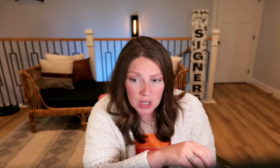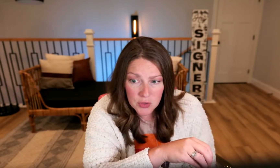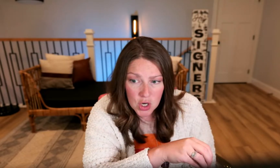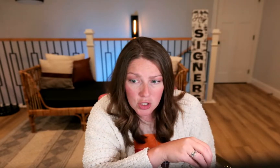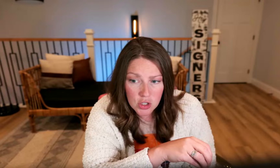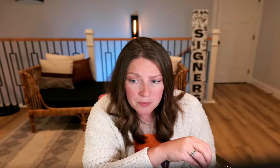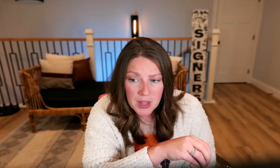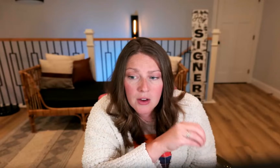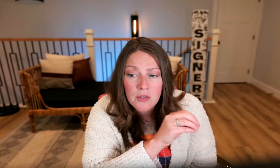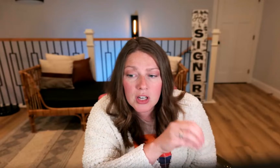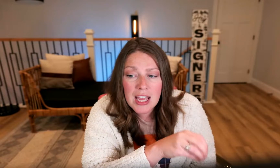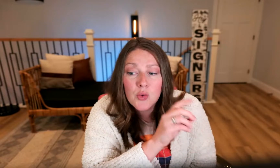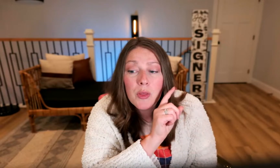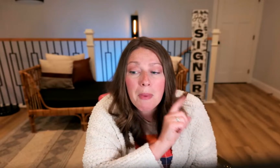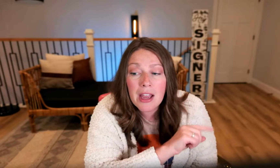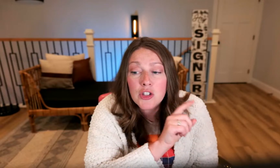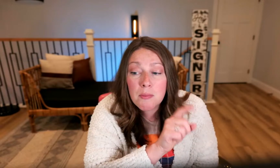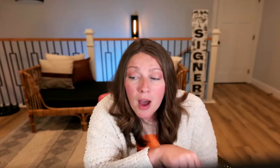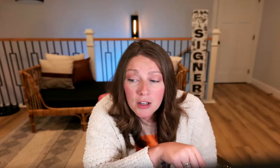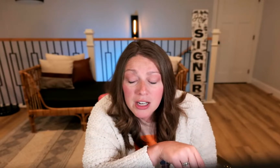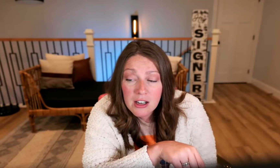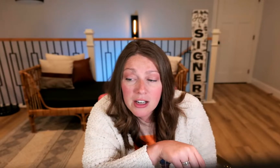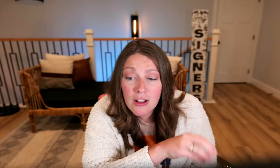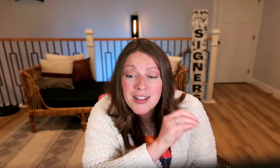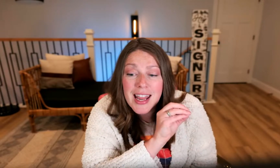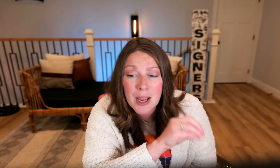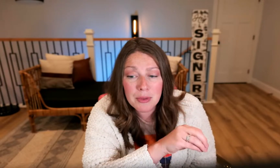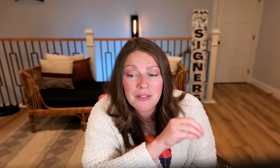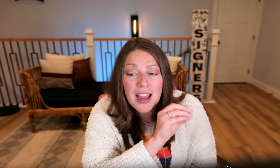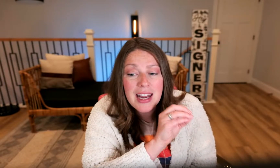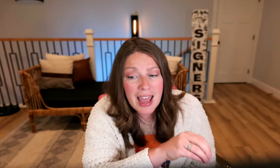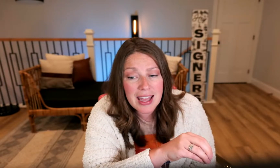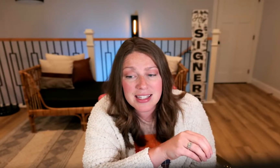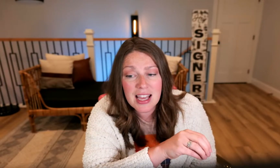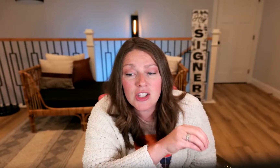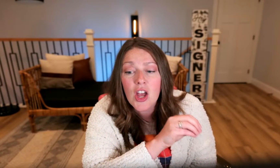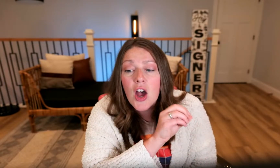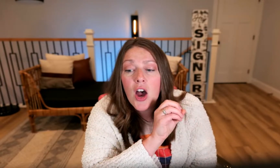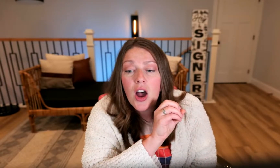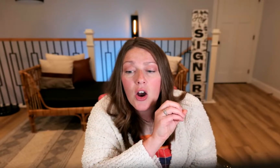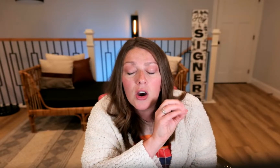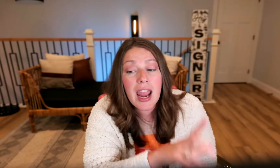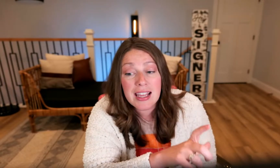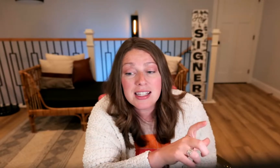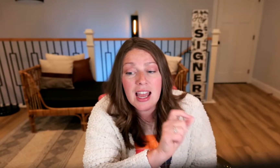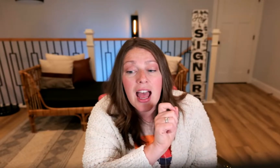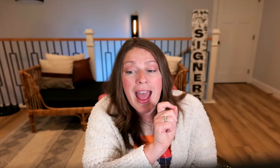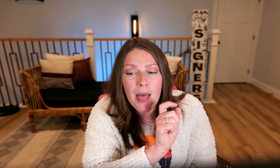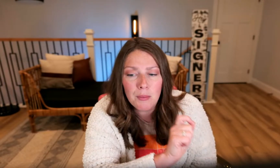of charge. For guests with mild to moderate hearing loss, amplified headsets or handsets